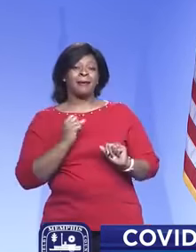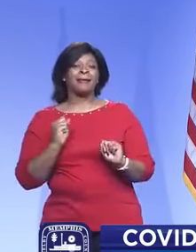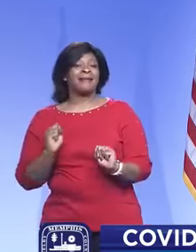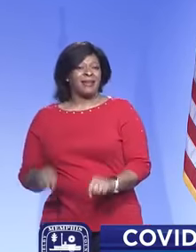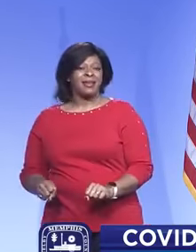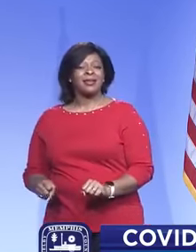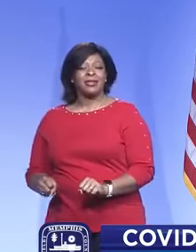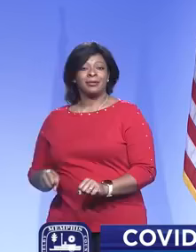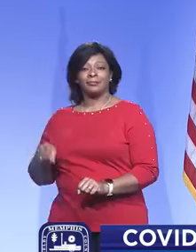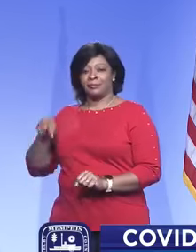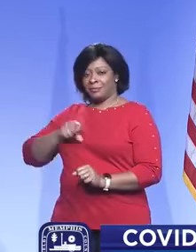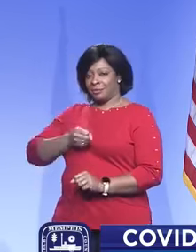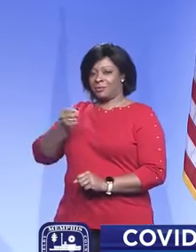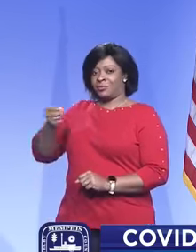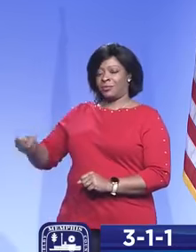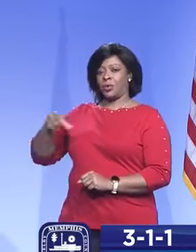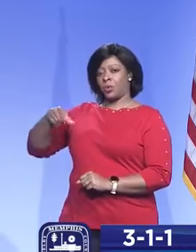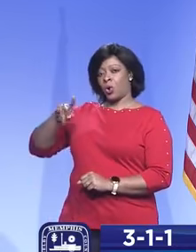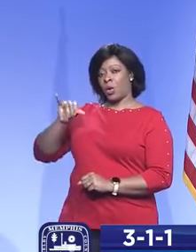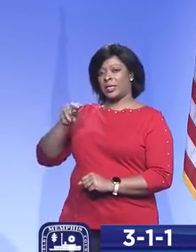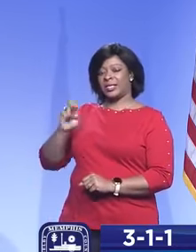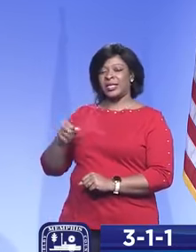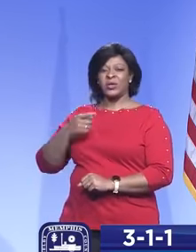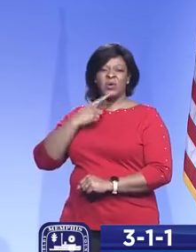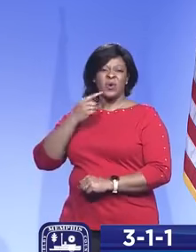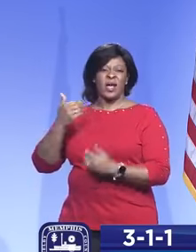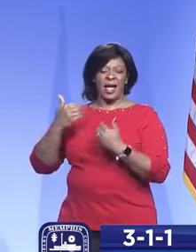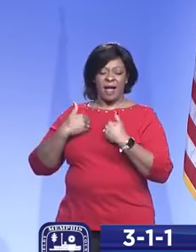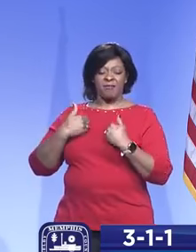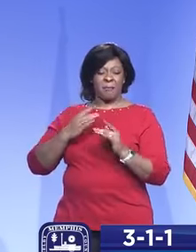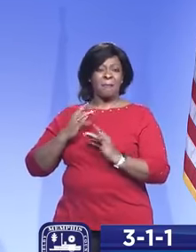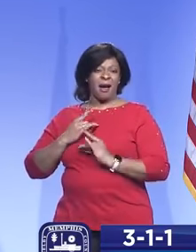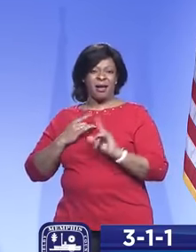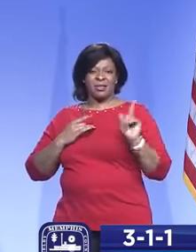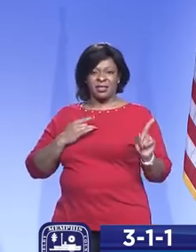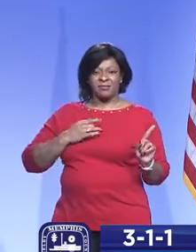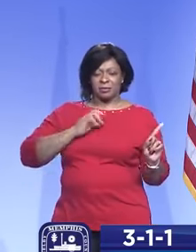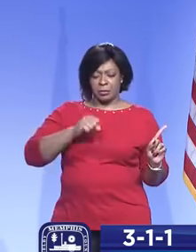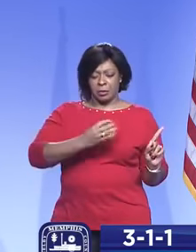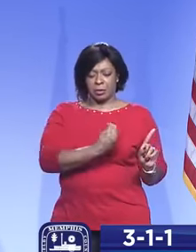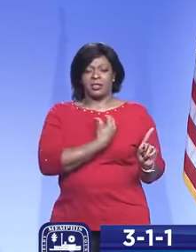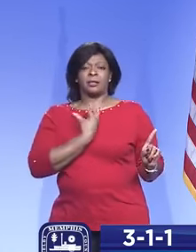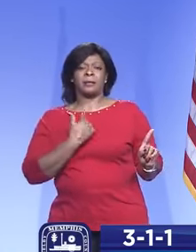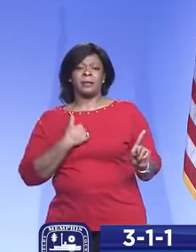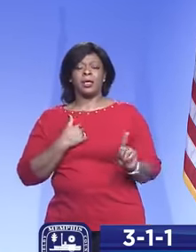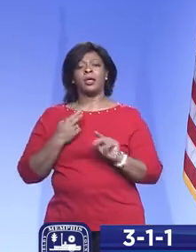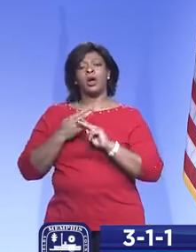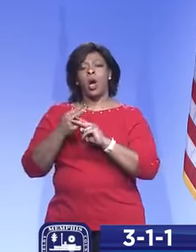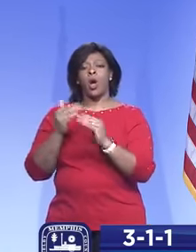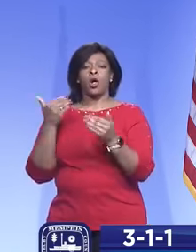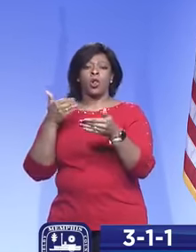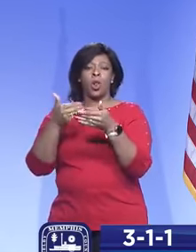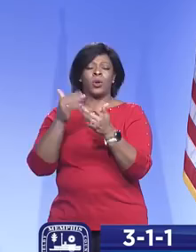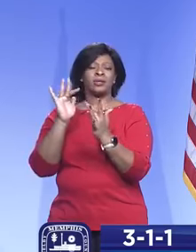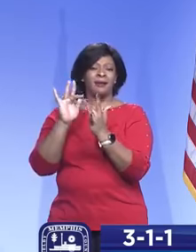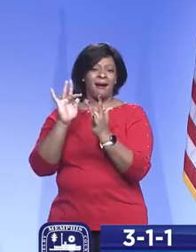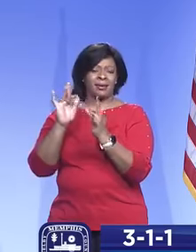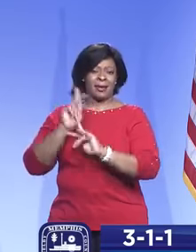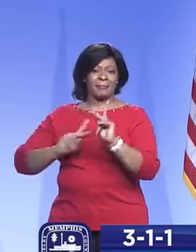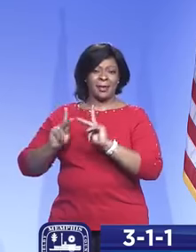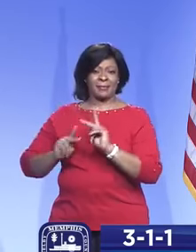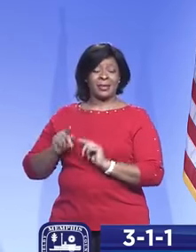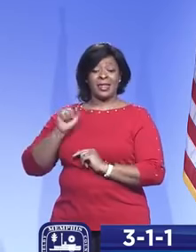who is a case or who has tested positive. They are close contact.